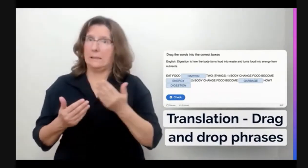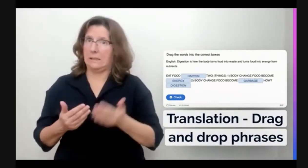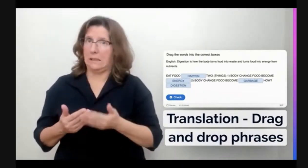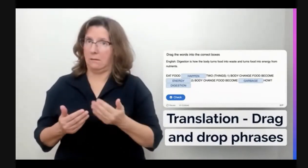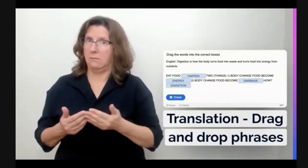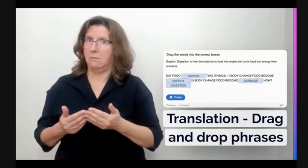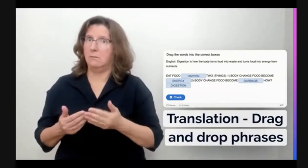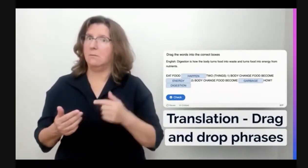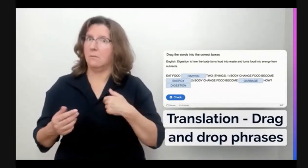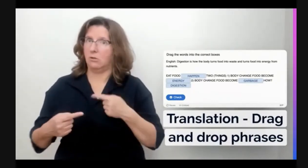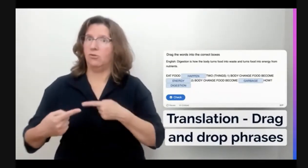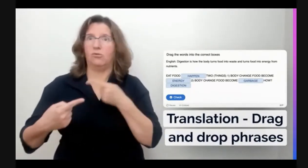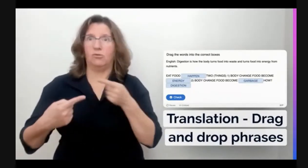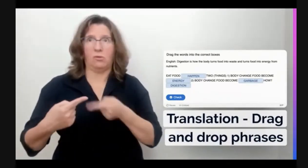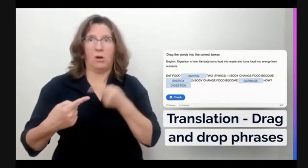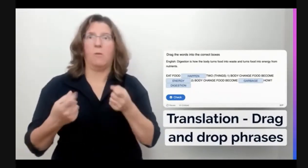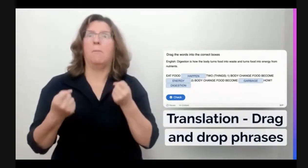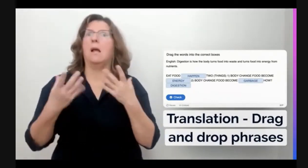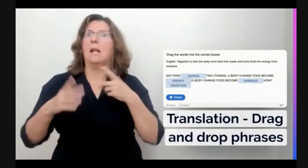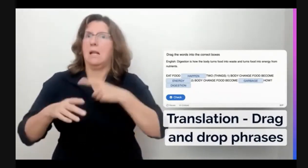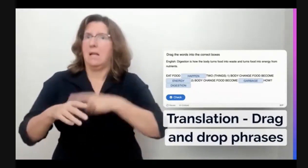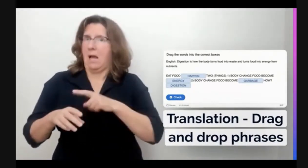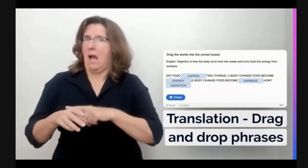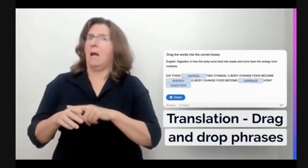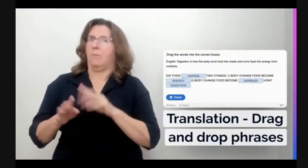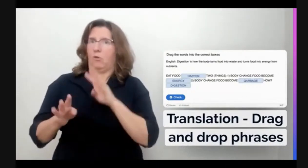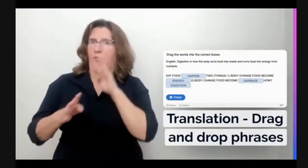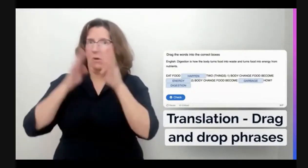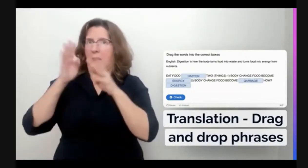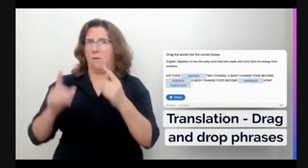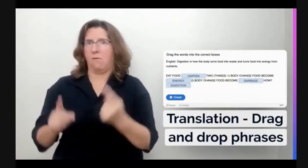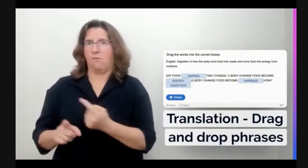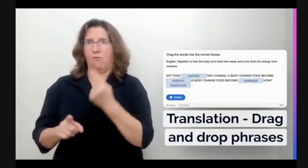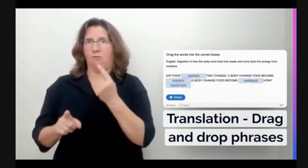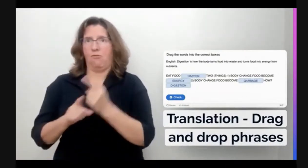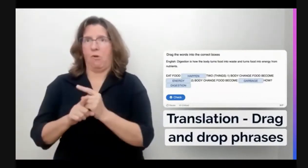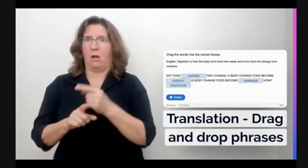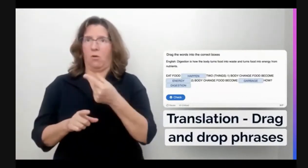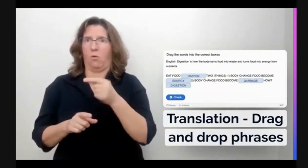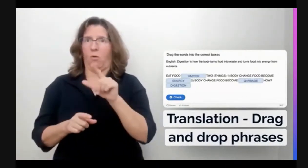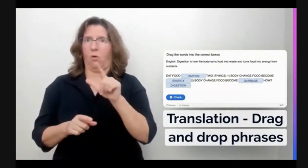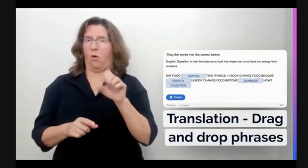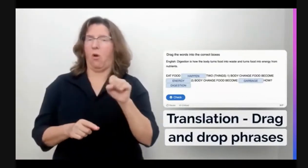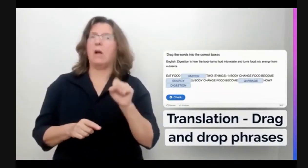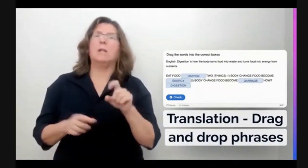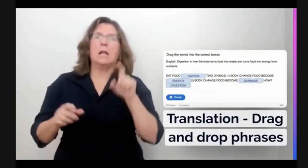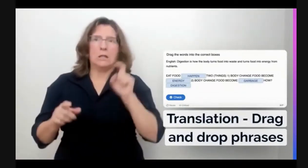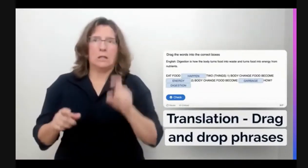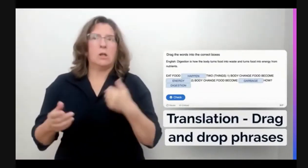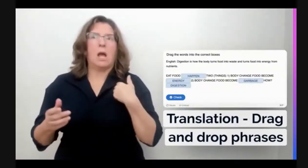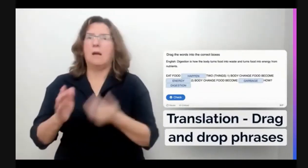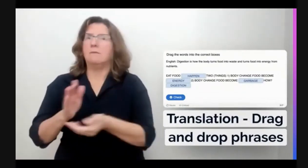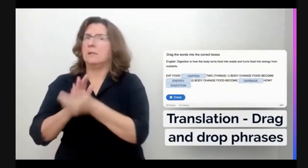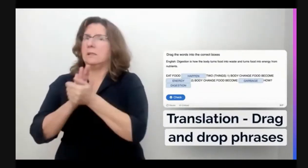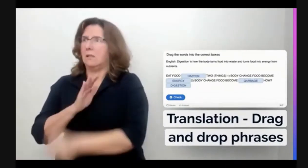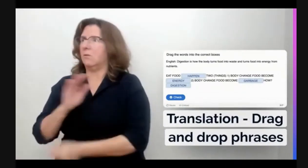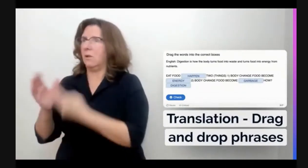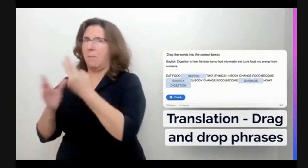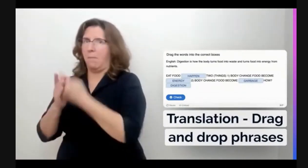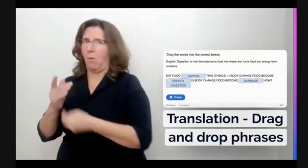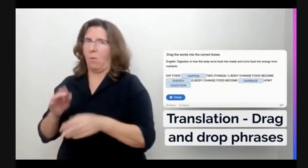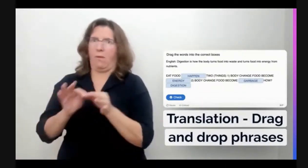Creating an accurate ASL gloss is not easy. I myself struggle at times. It requires a